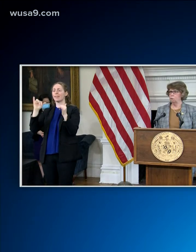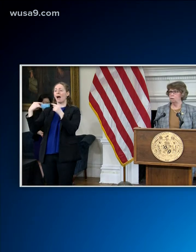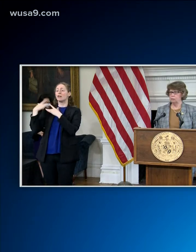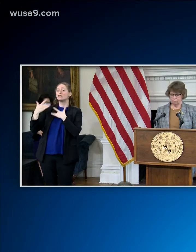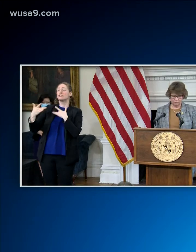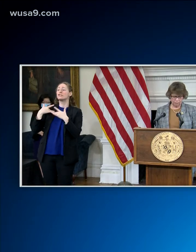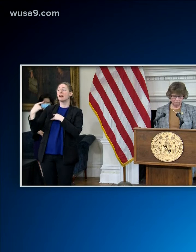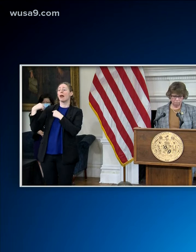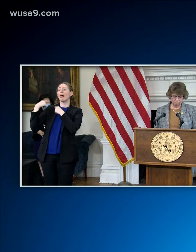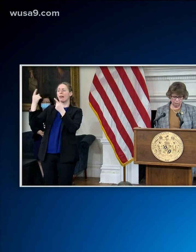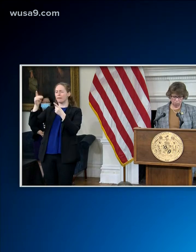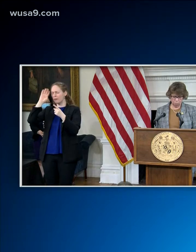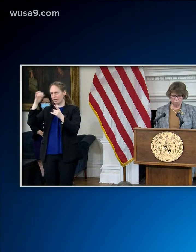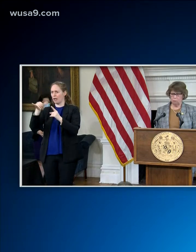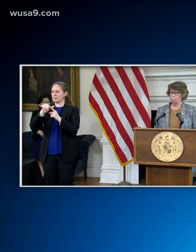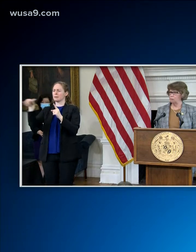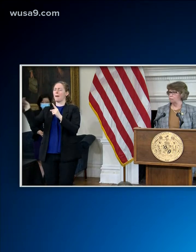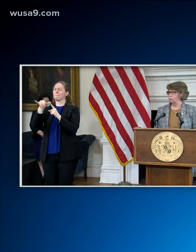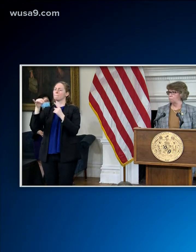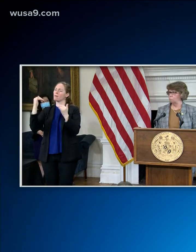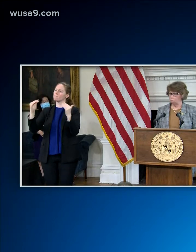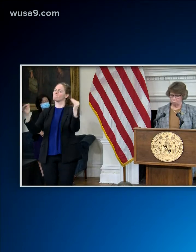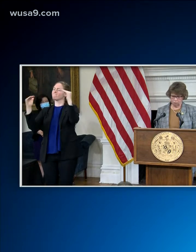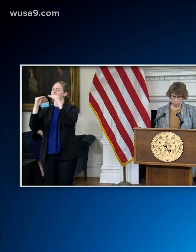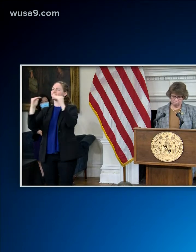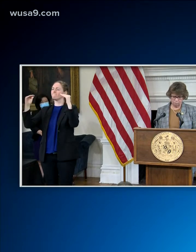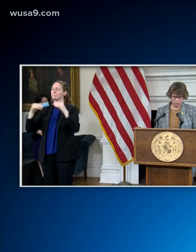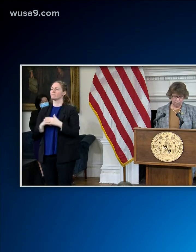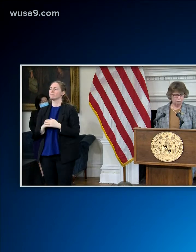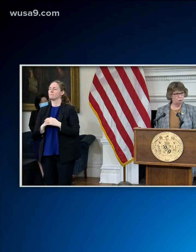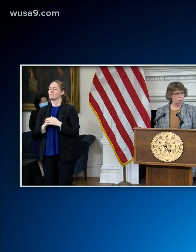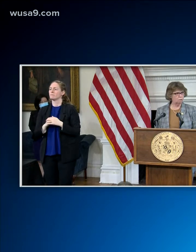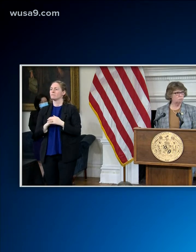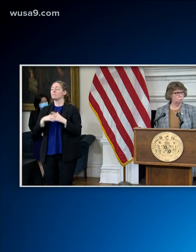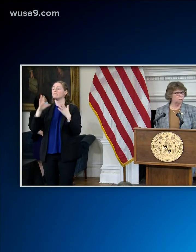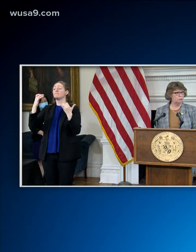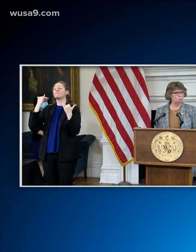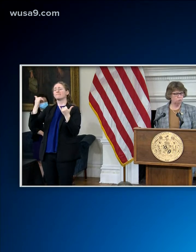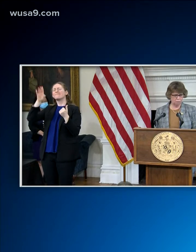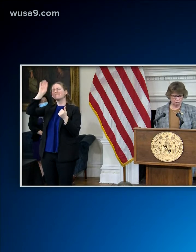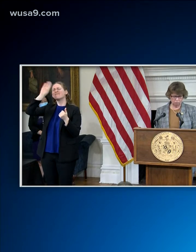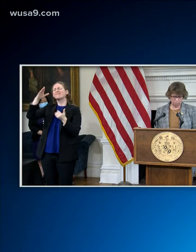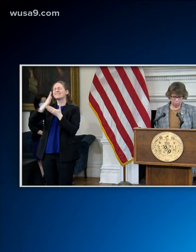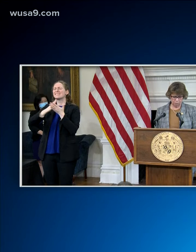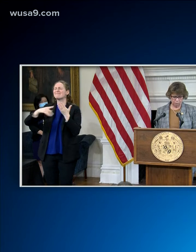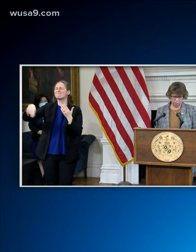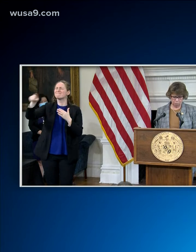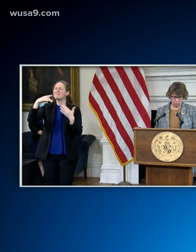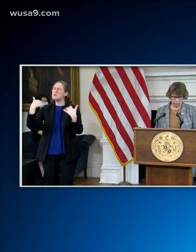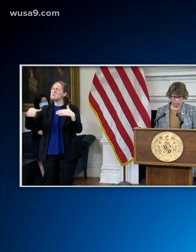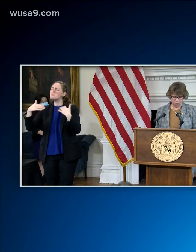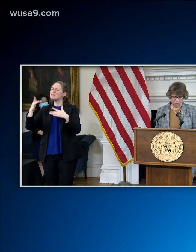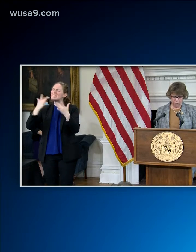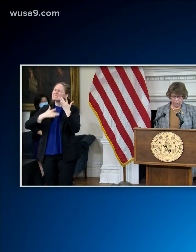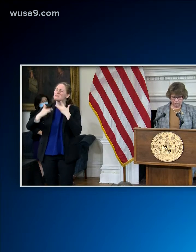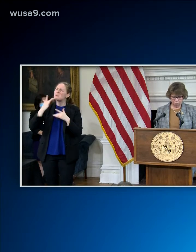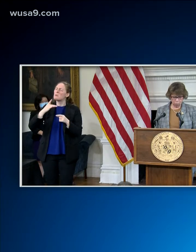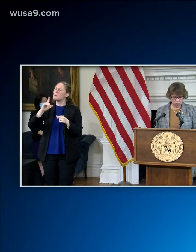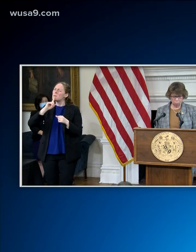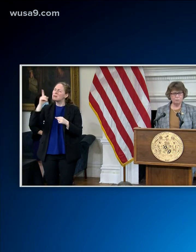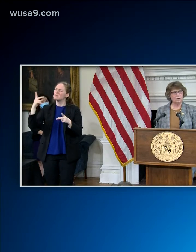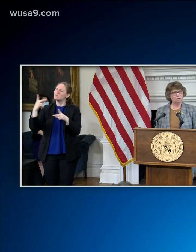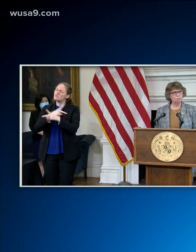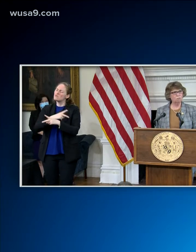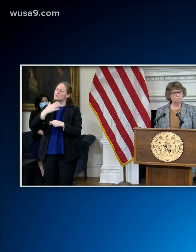individuals included in today's announcements represent some of the poorest and hardest to reach in our disability community. And